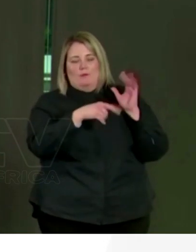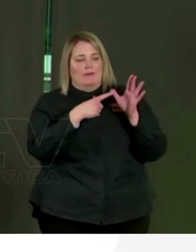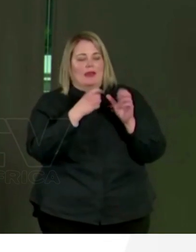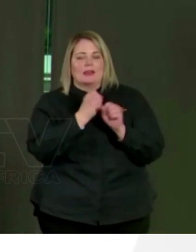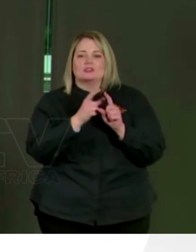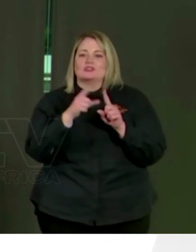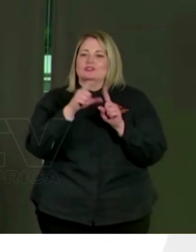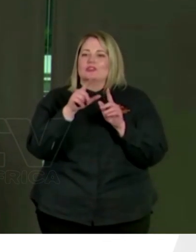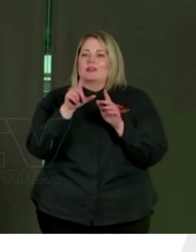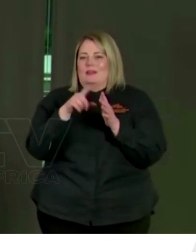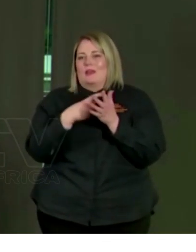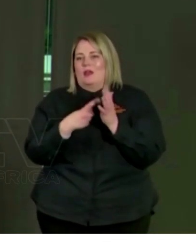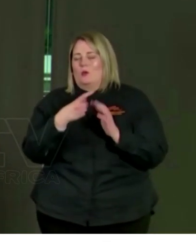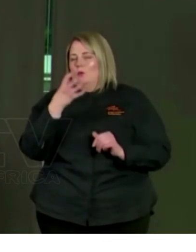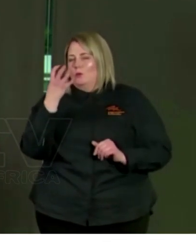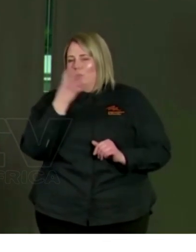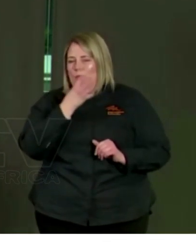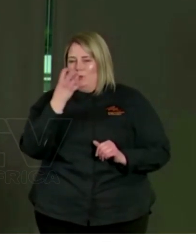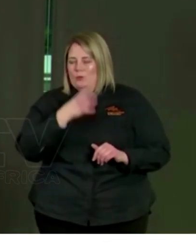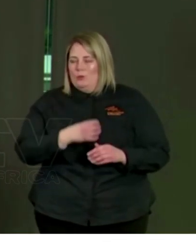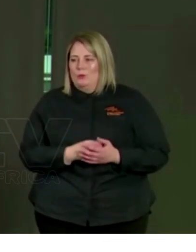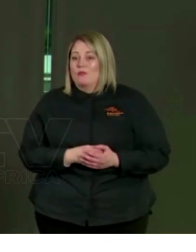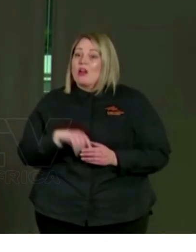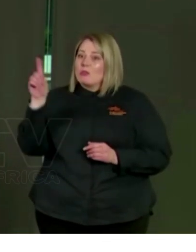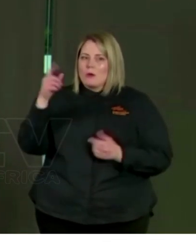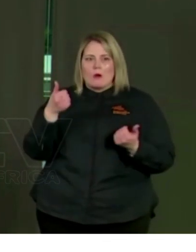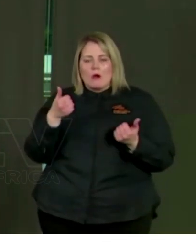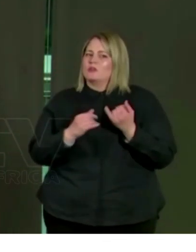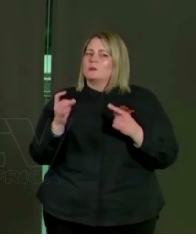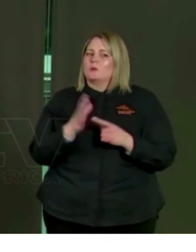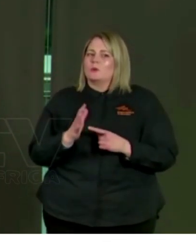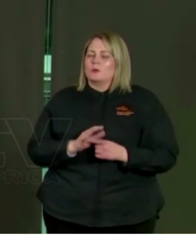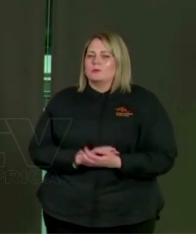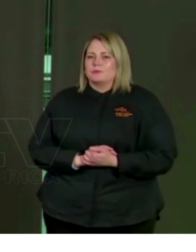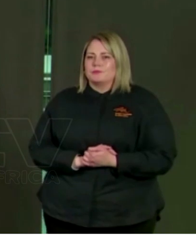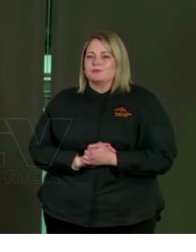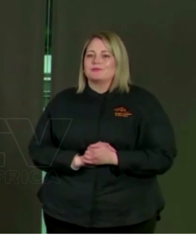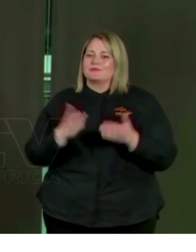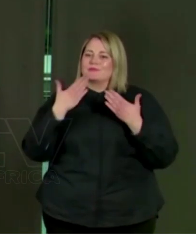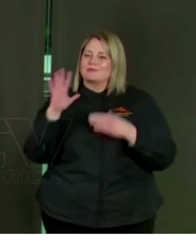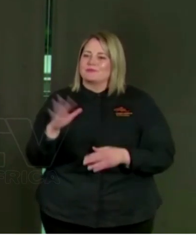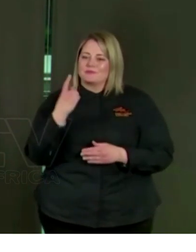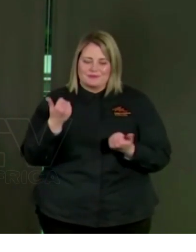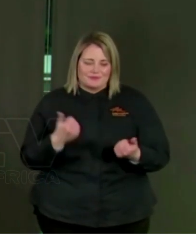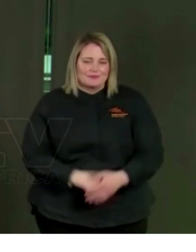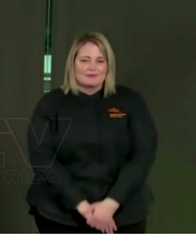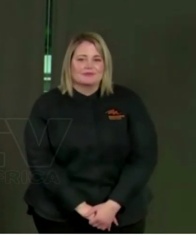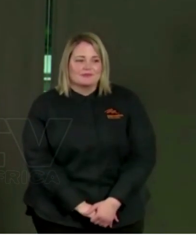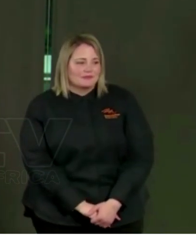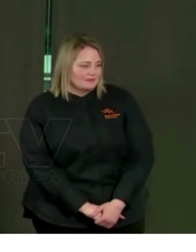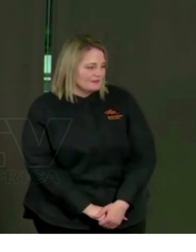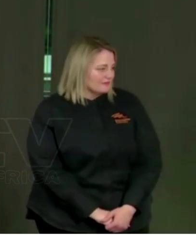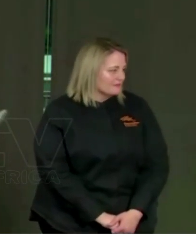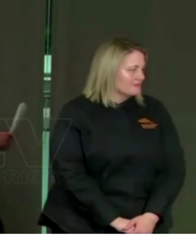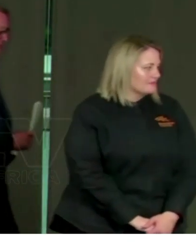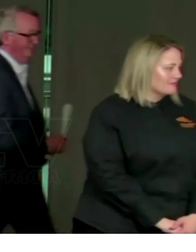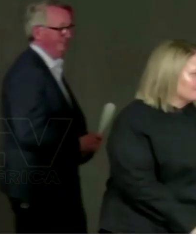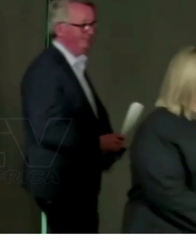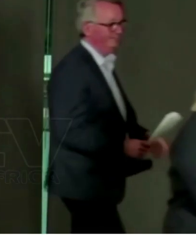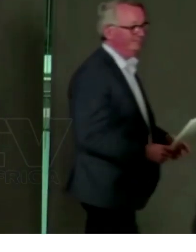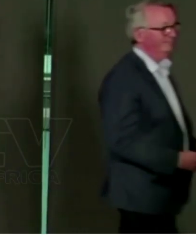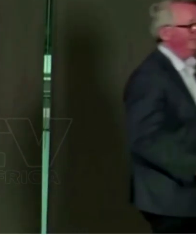This forces its nearly 7 million residents to remain home except for essential businesses. On Tuesday, 9